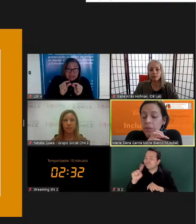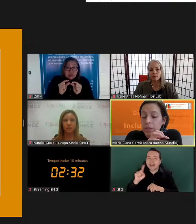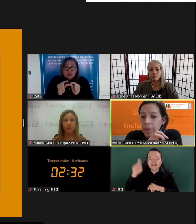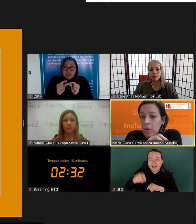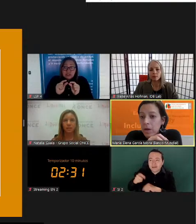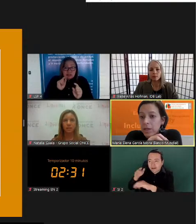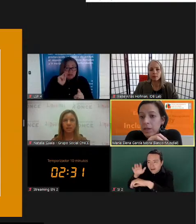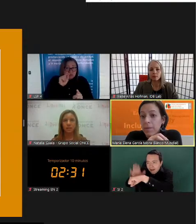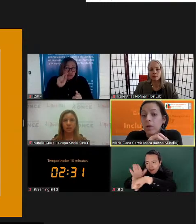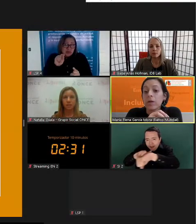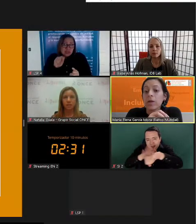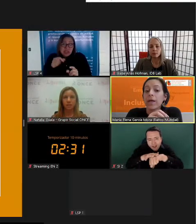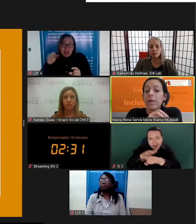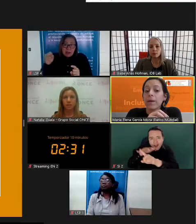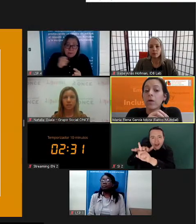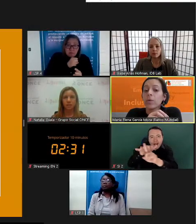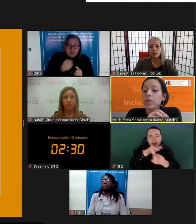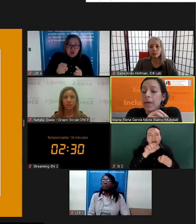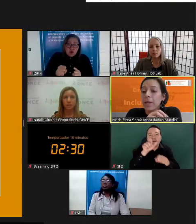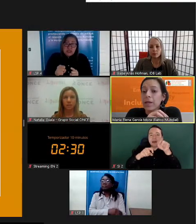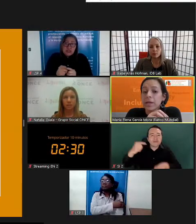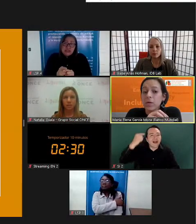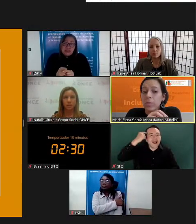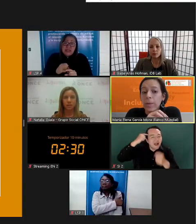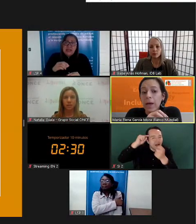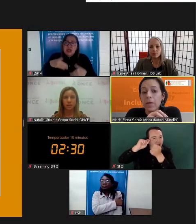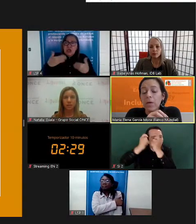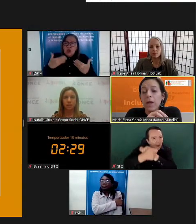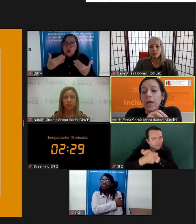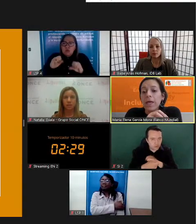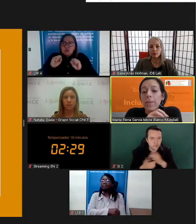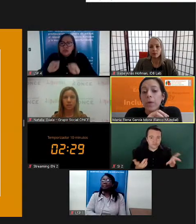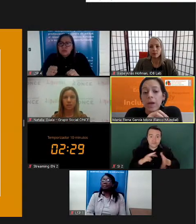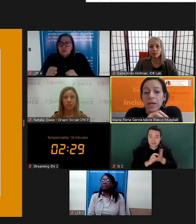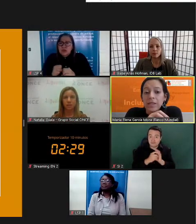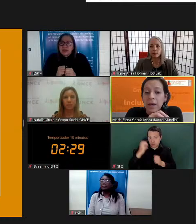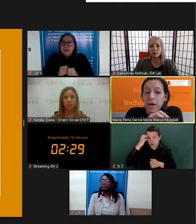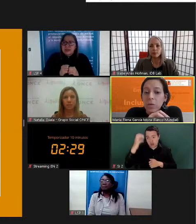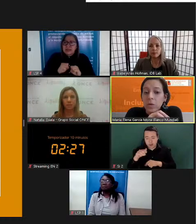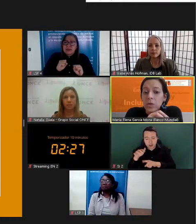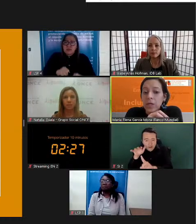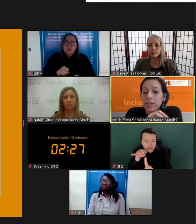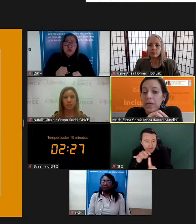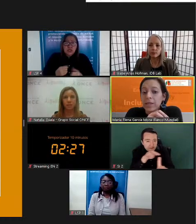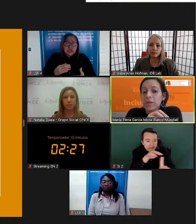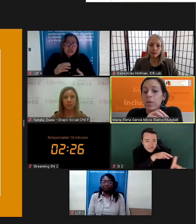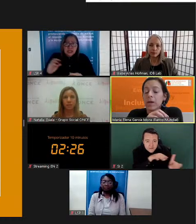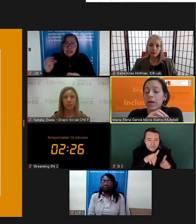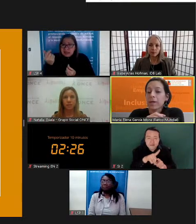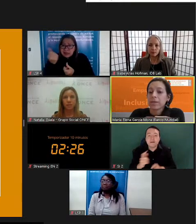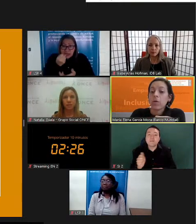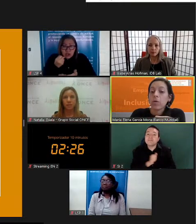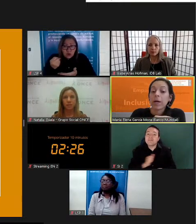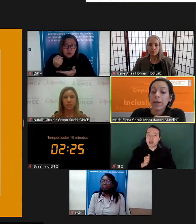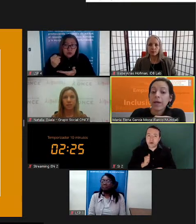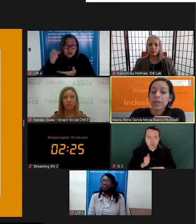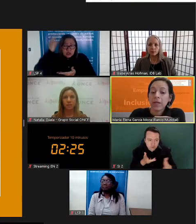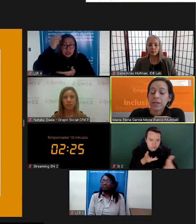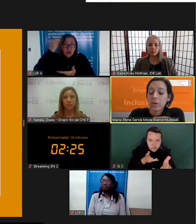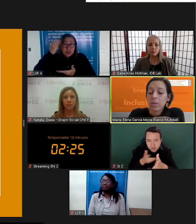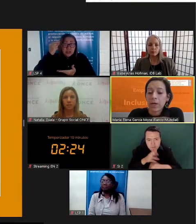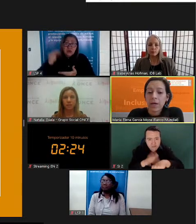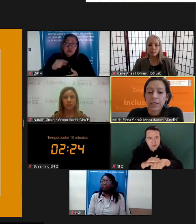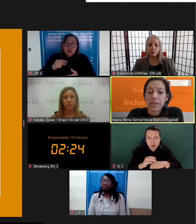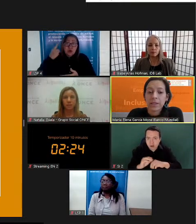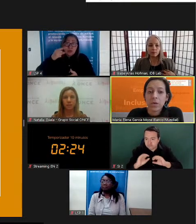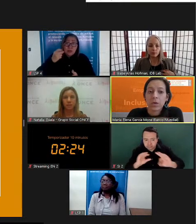reduce stigma and violence this is a collective actions and we need to have the private sector involved and we need to